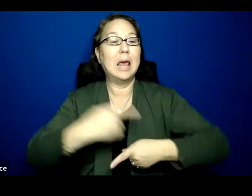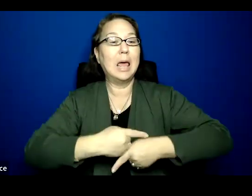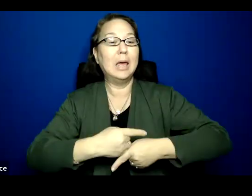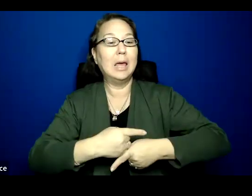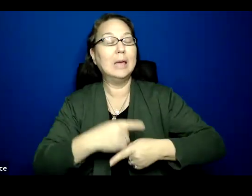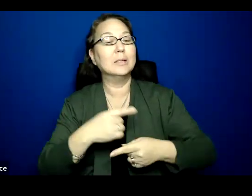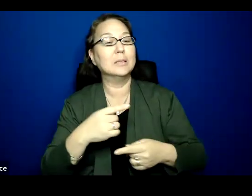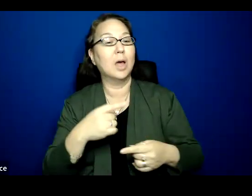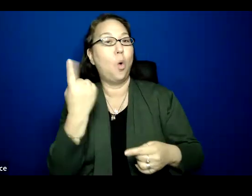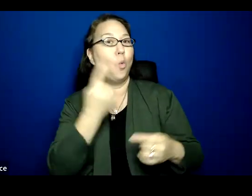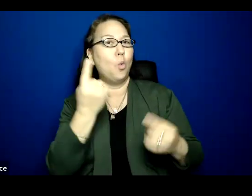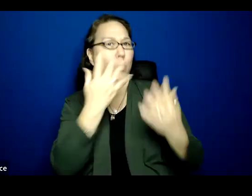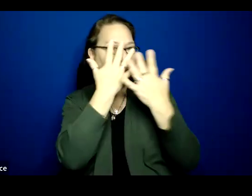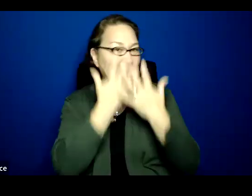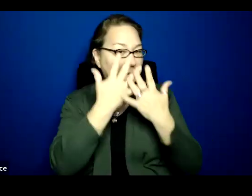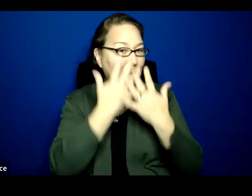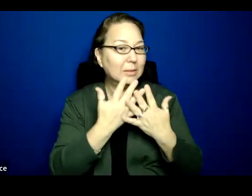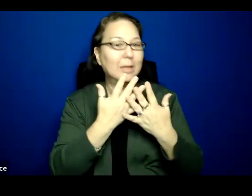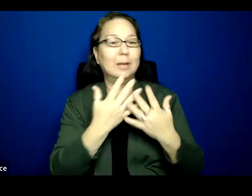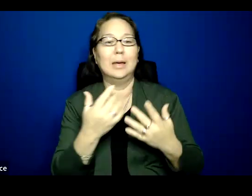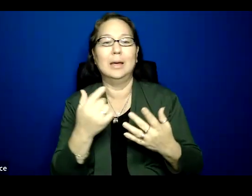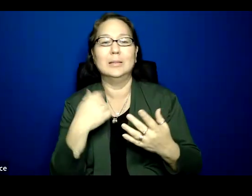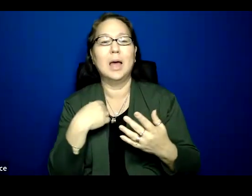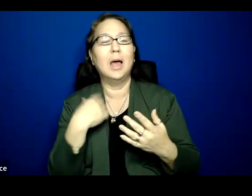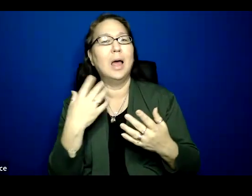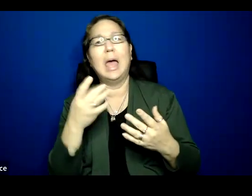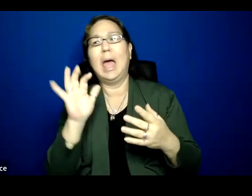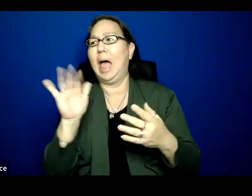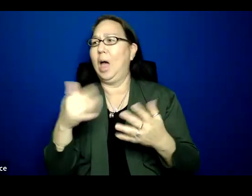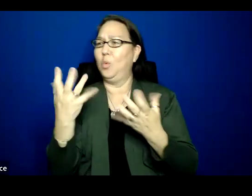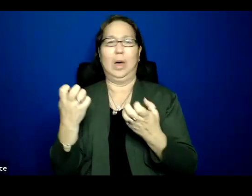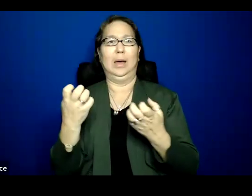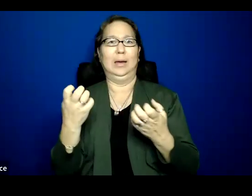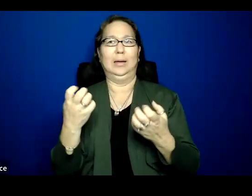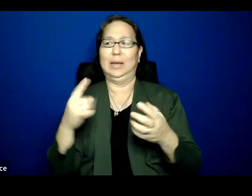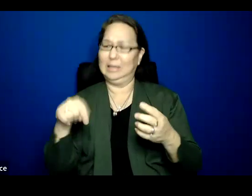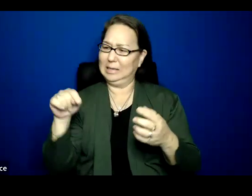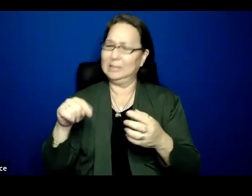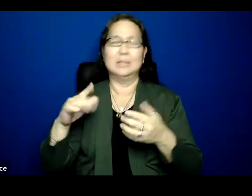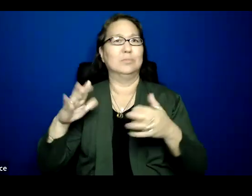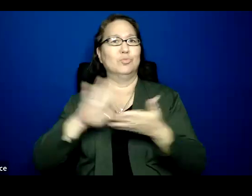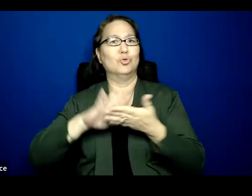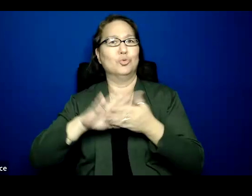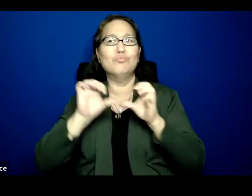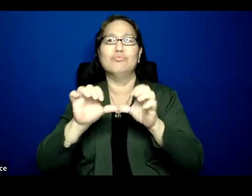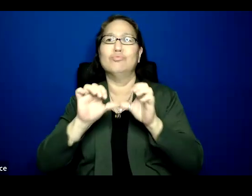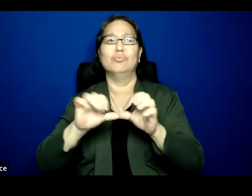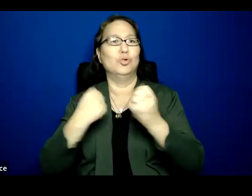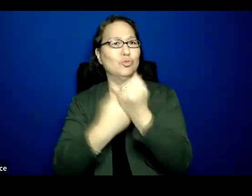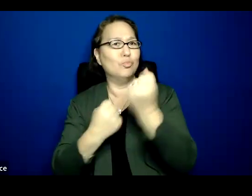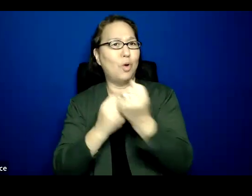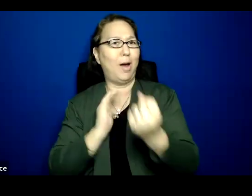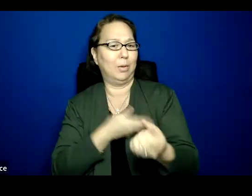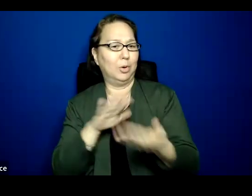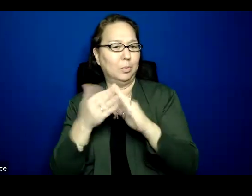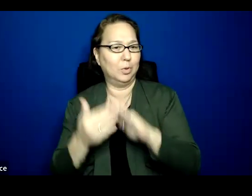Cash has done for me, for you, and for our community. I never been at a school that supports immigration the